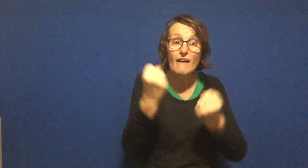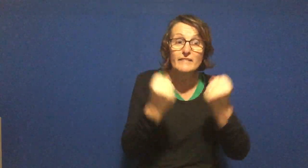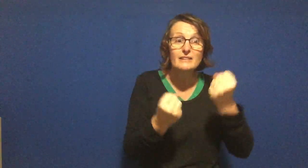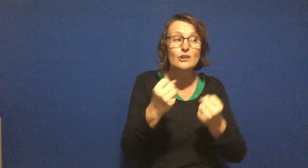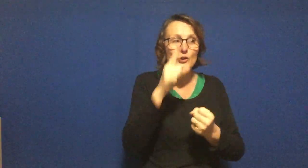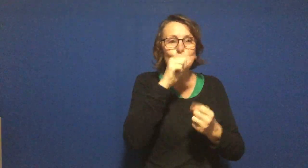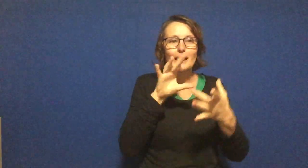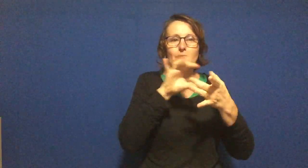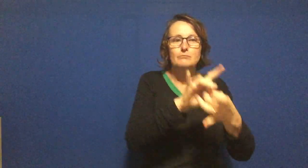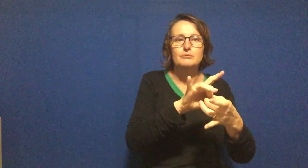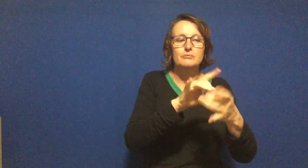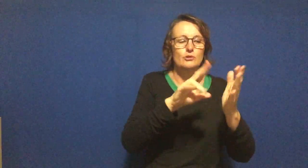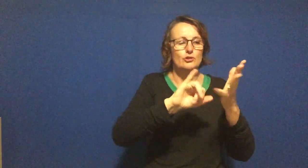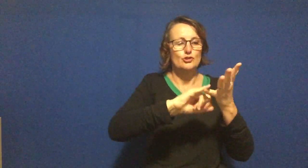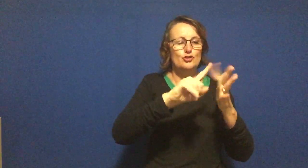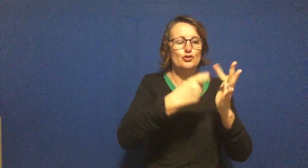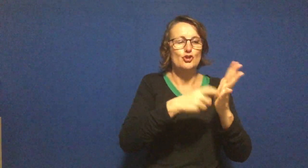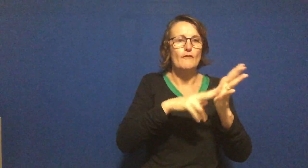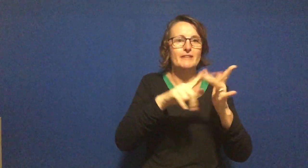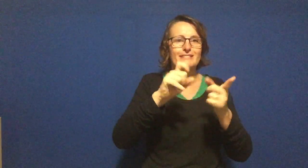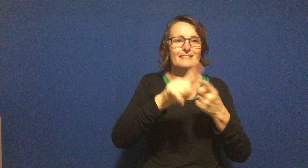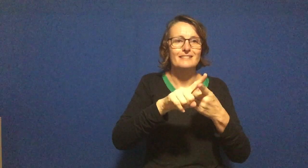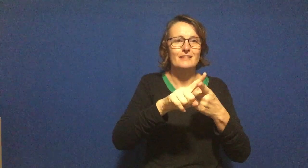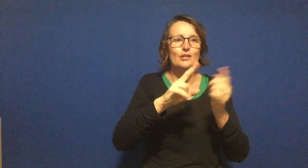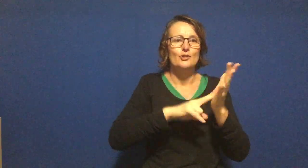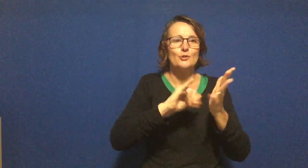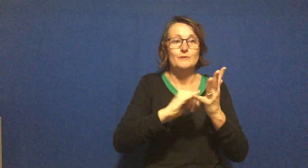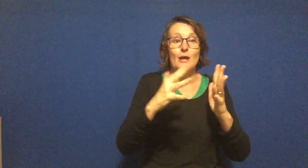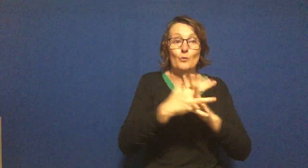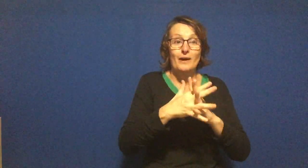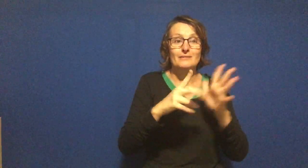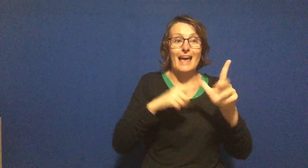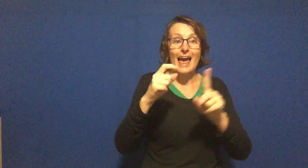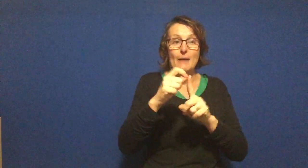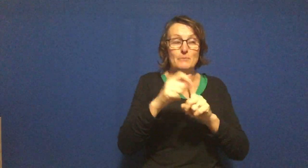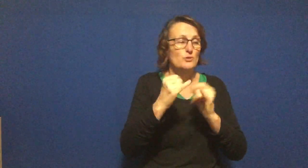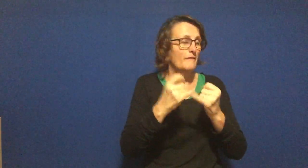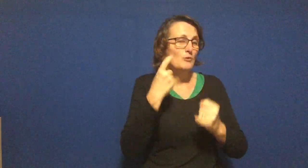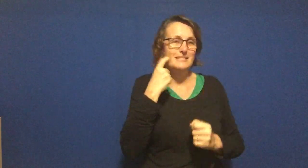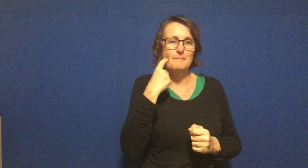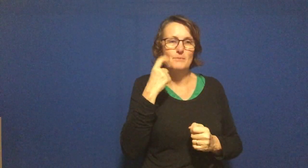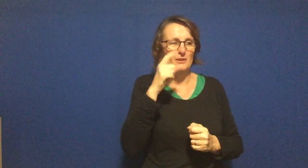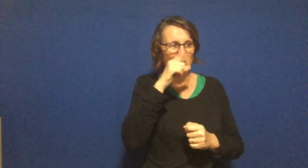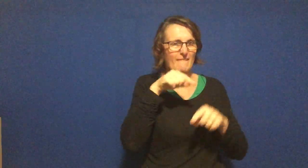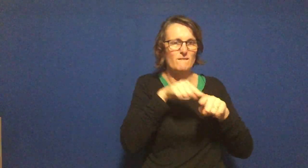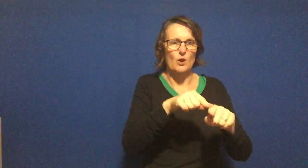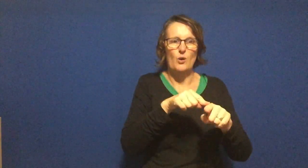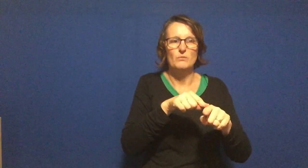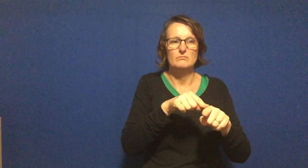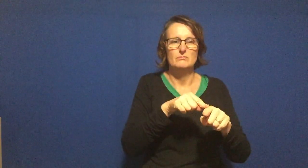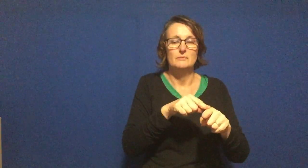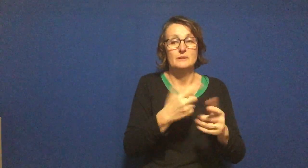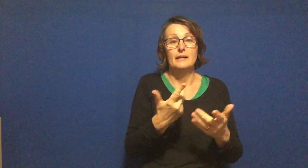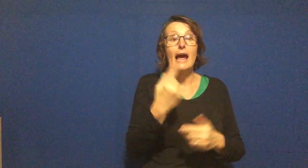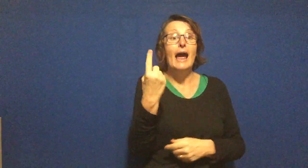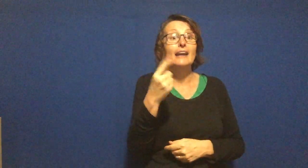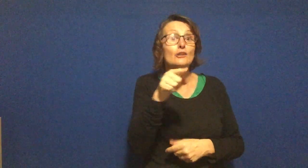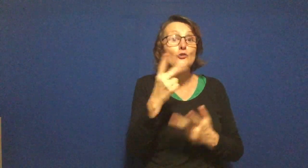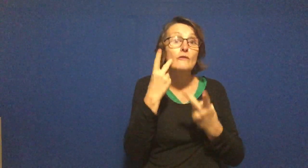thing, you usually have access to Service New South Wales, but even not, it's very simple to do it. And I'm sure the 14-year-old at the door can help you,